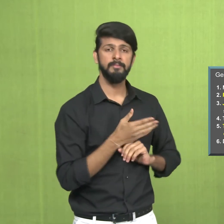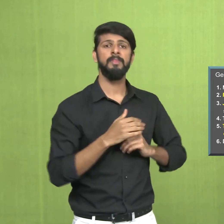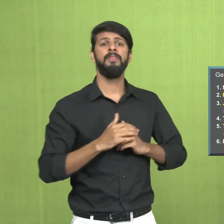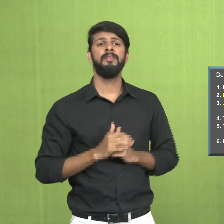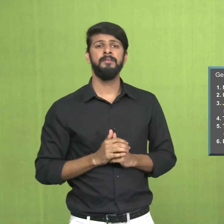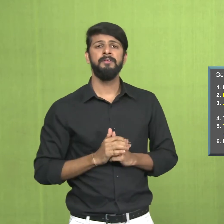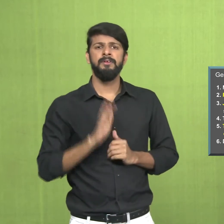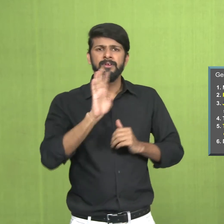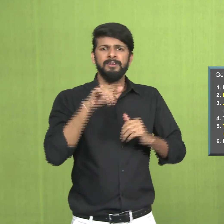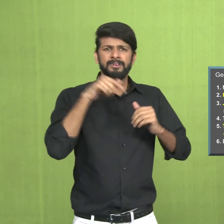style.